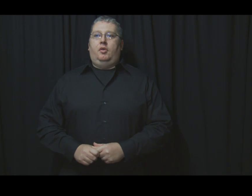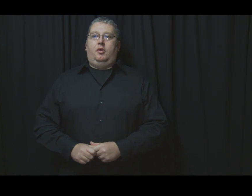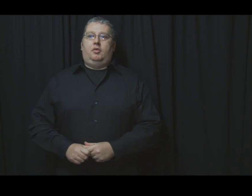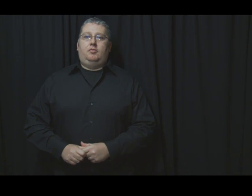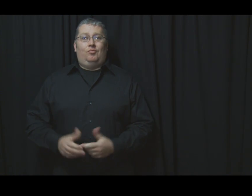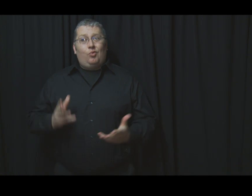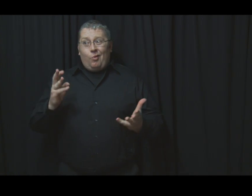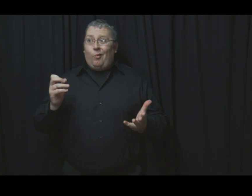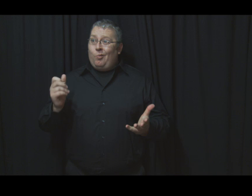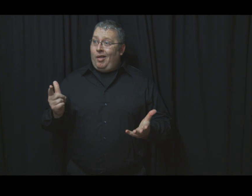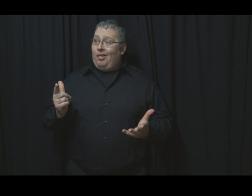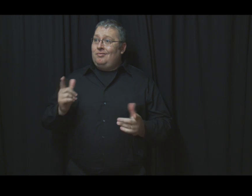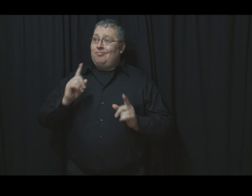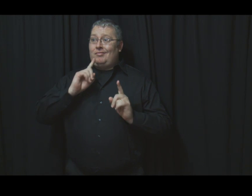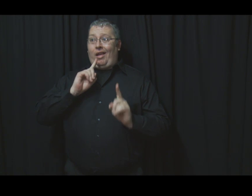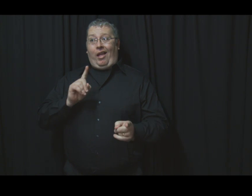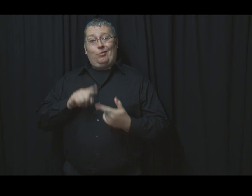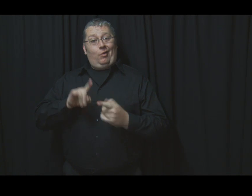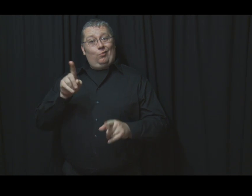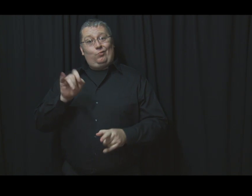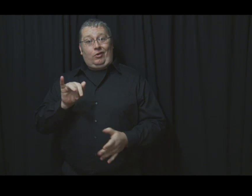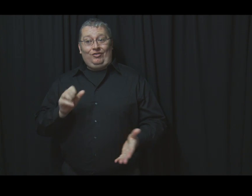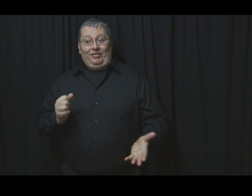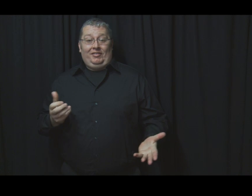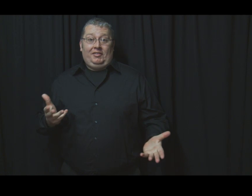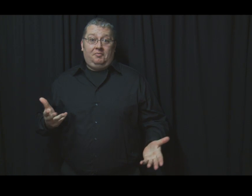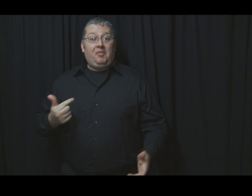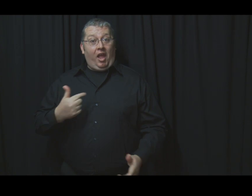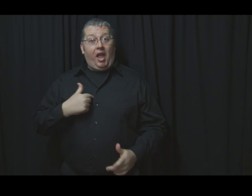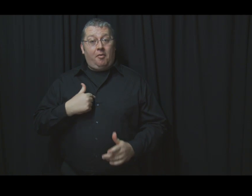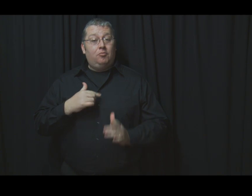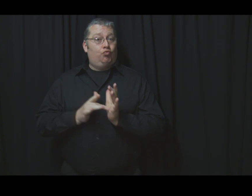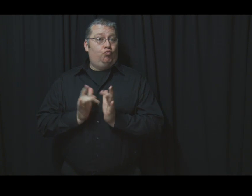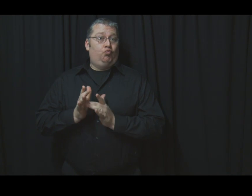Well, the answer to that question is, I'm a Christian.